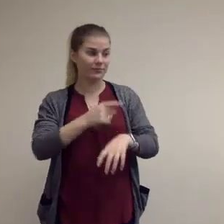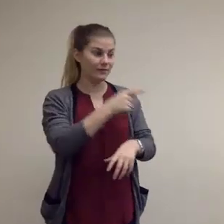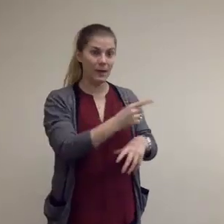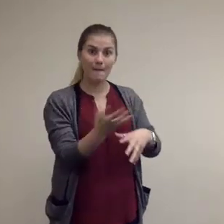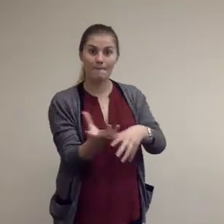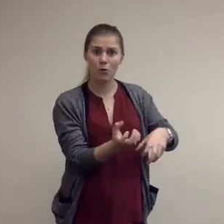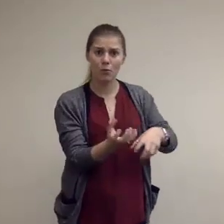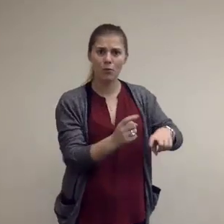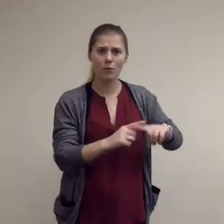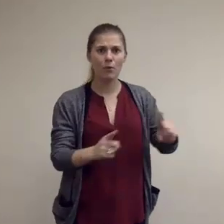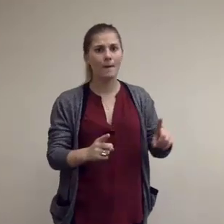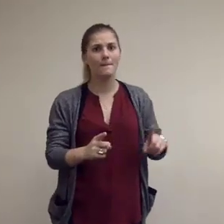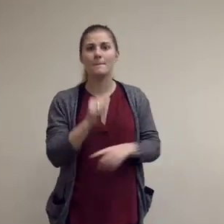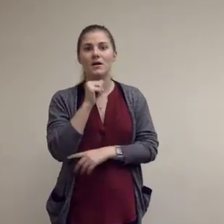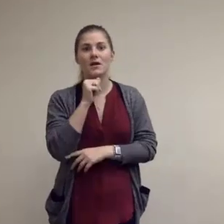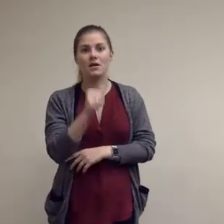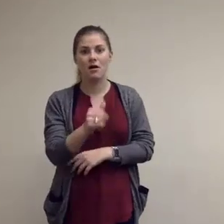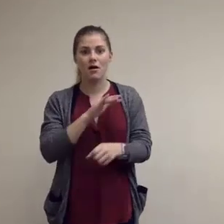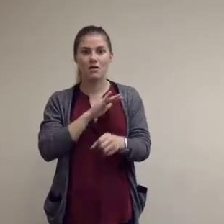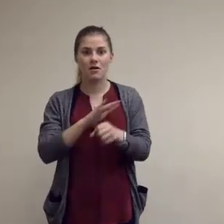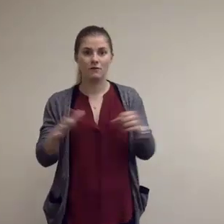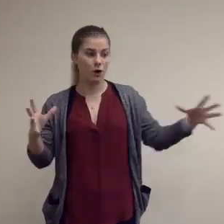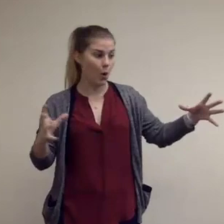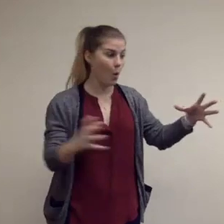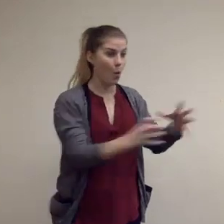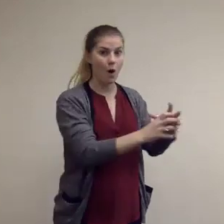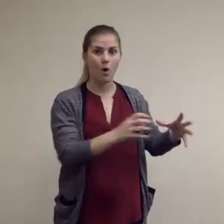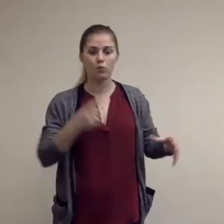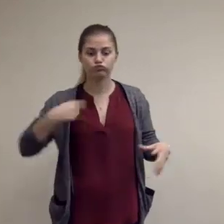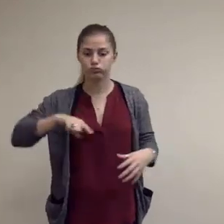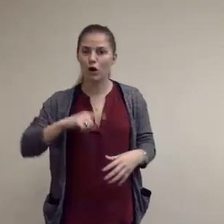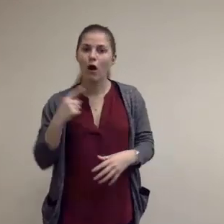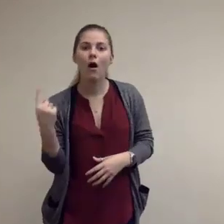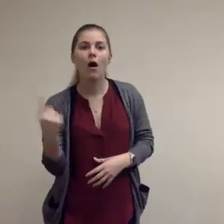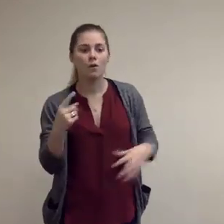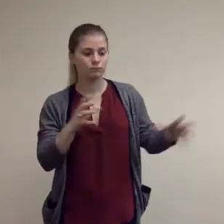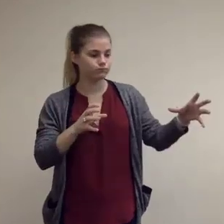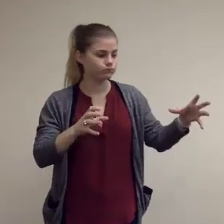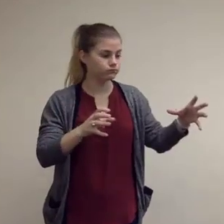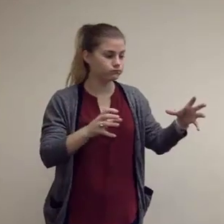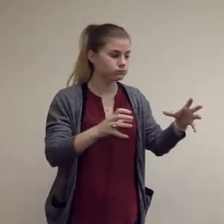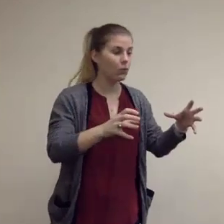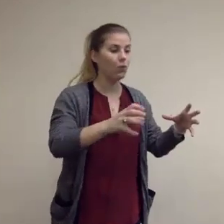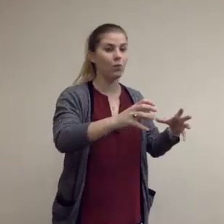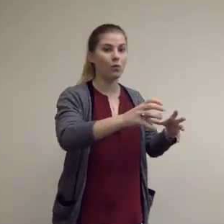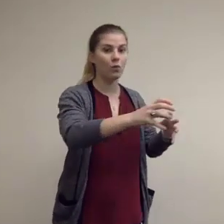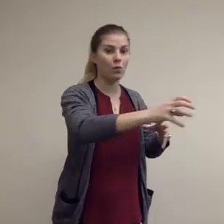sun. We are actually doing this all the time. It's just that as we fall into the sun, we are so far away that